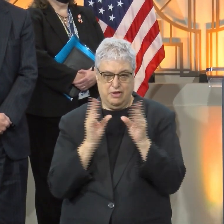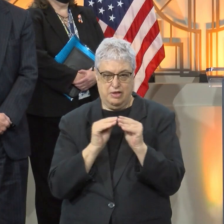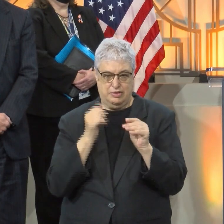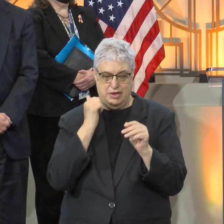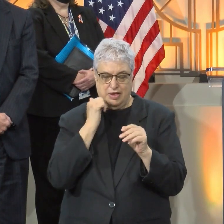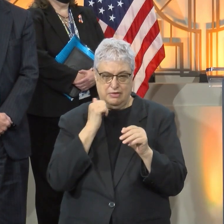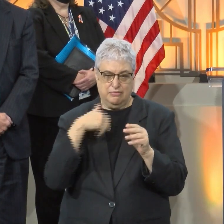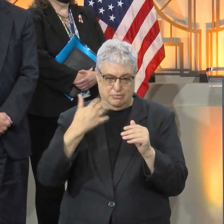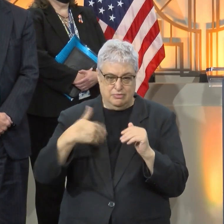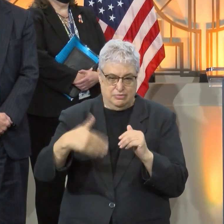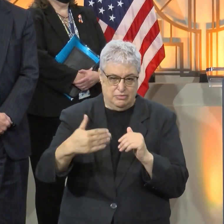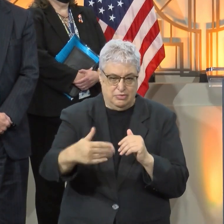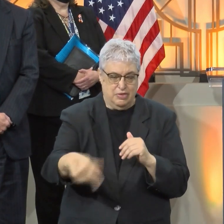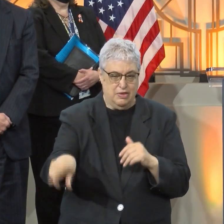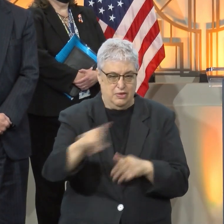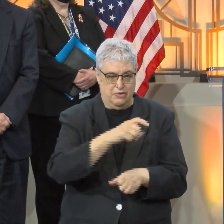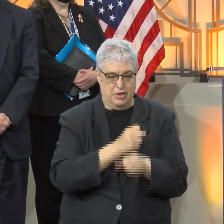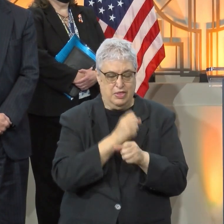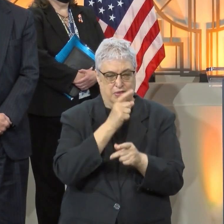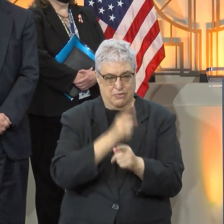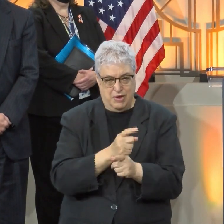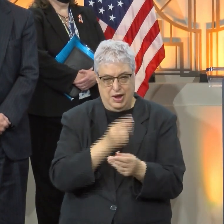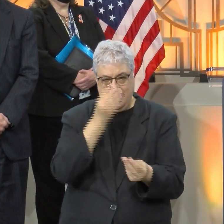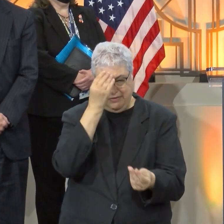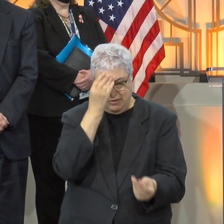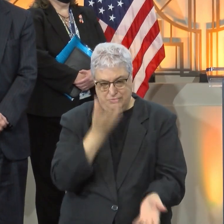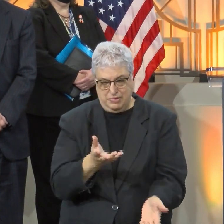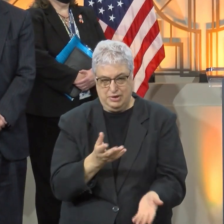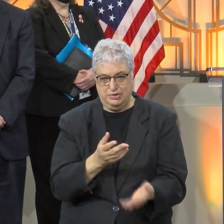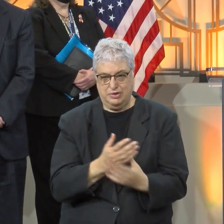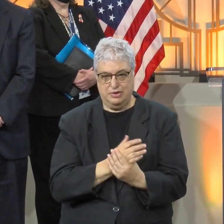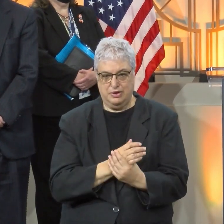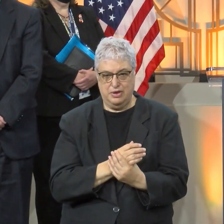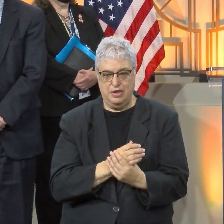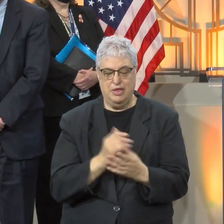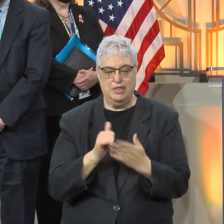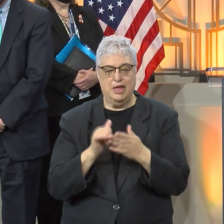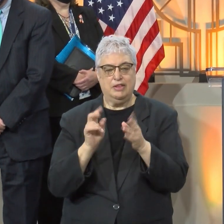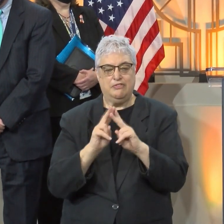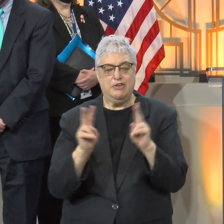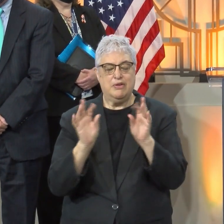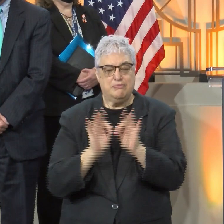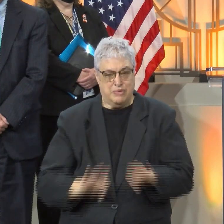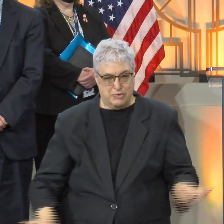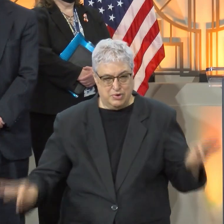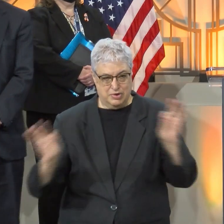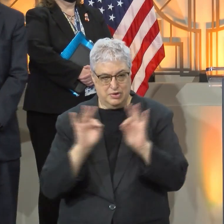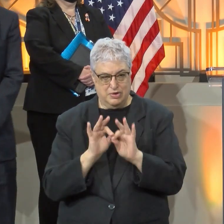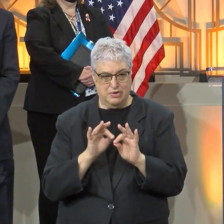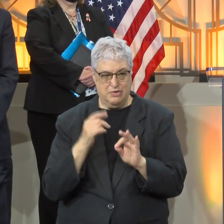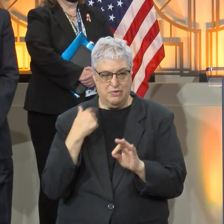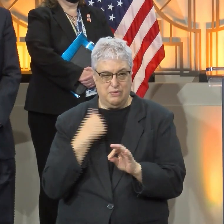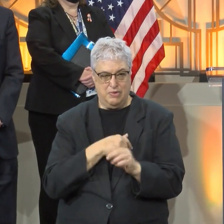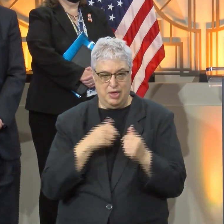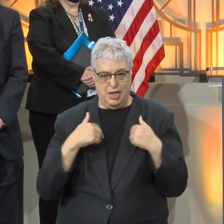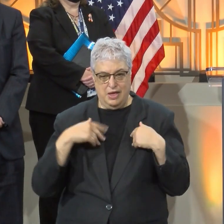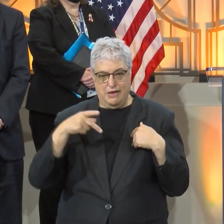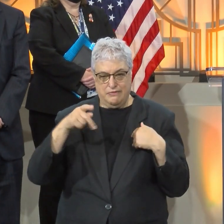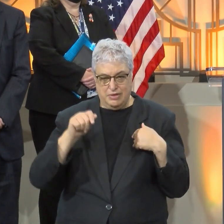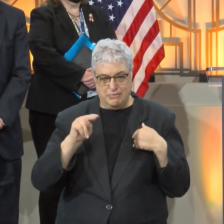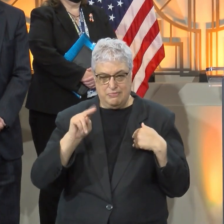regular basis to make sure you get correct information, because that's critically important when we are dealing with a